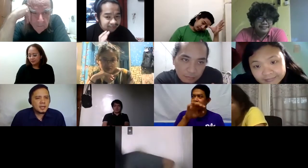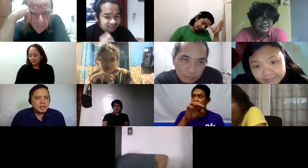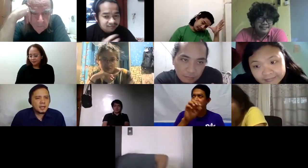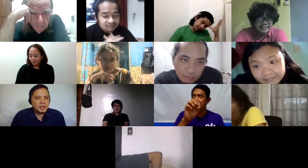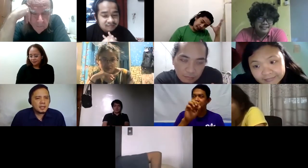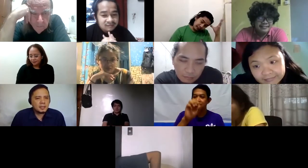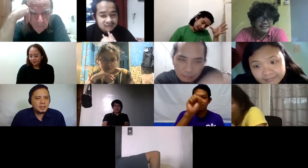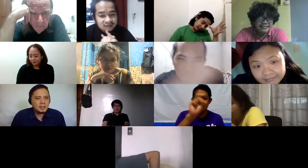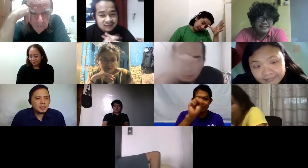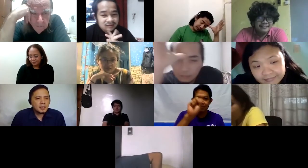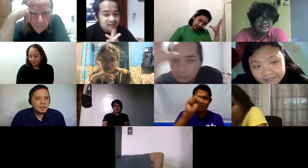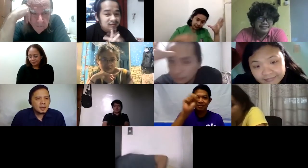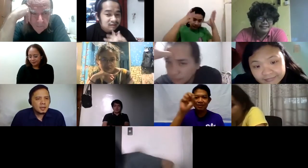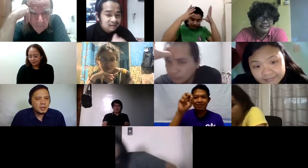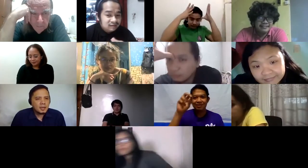and